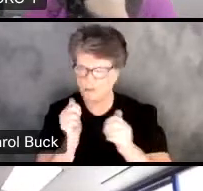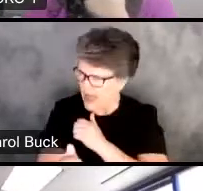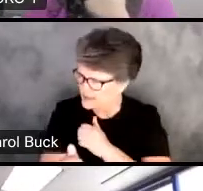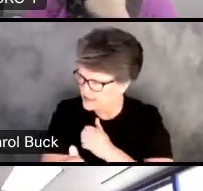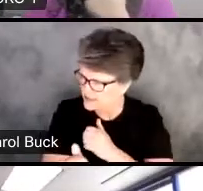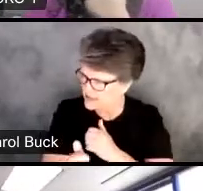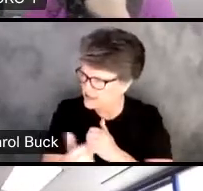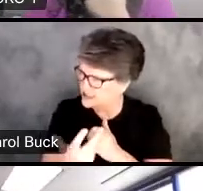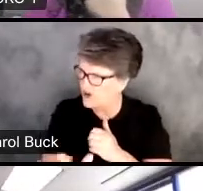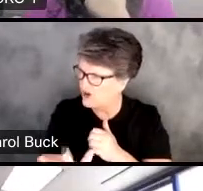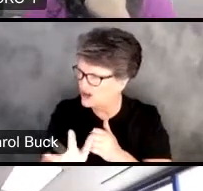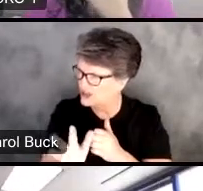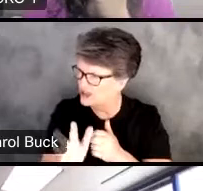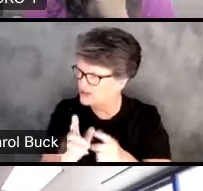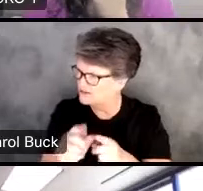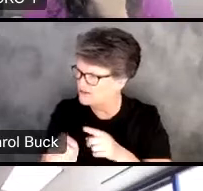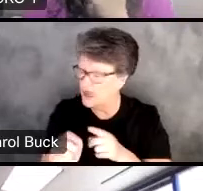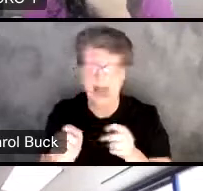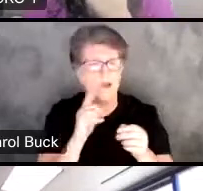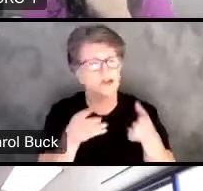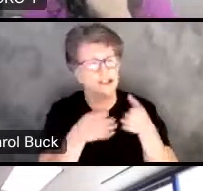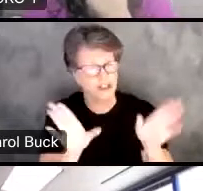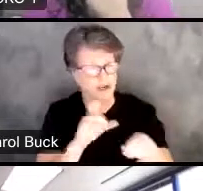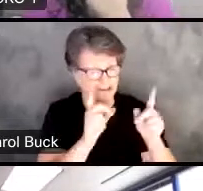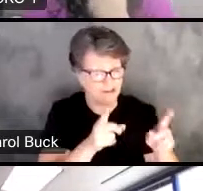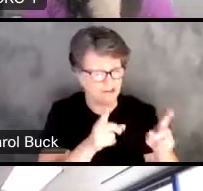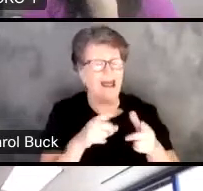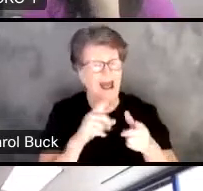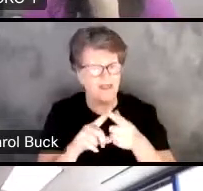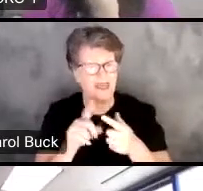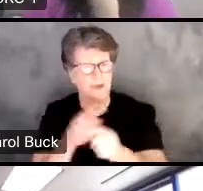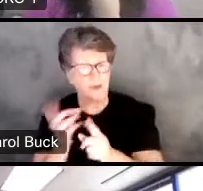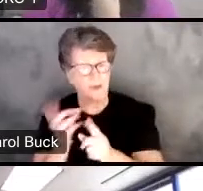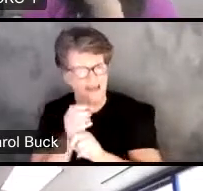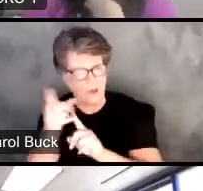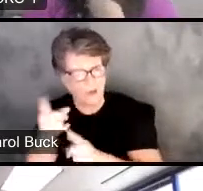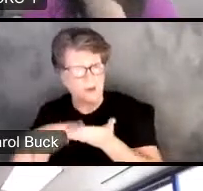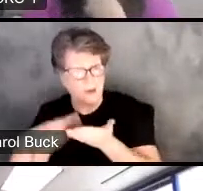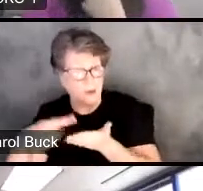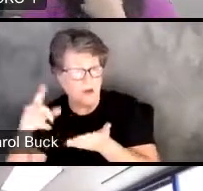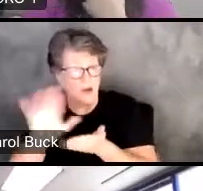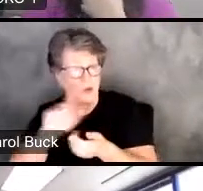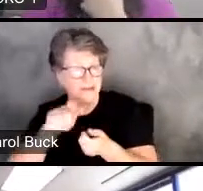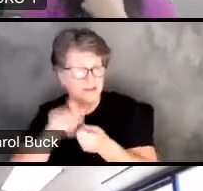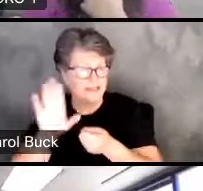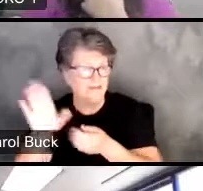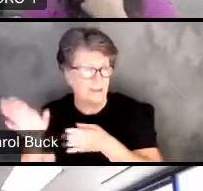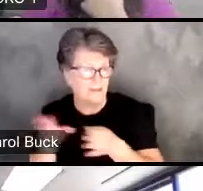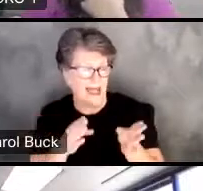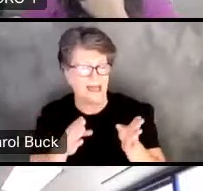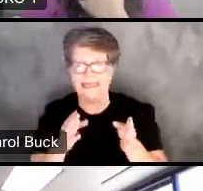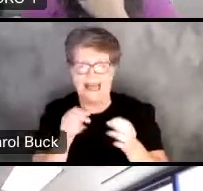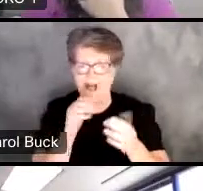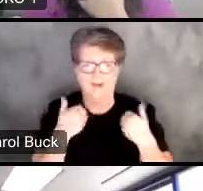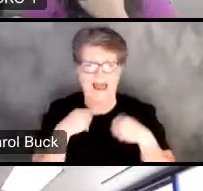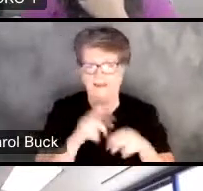frame? I know there's the general time frame, and then when we get a hold of you and work on that, your specific plan, I don't have a